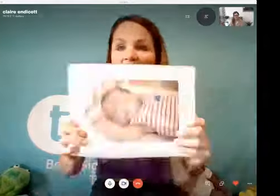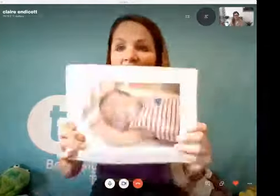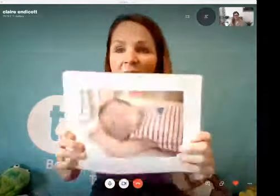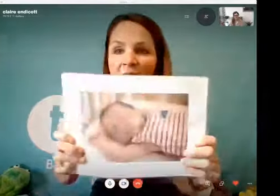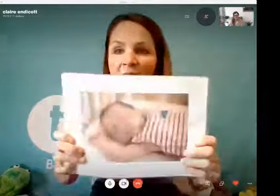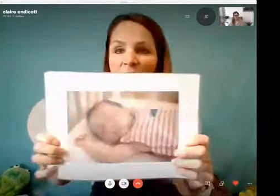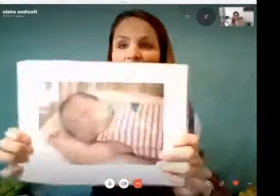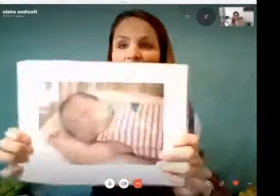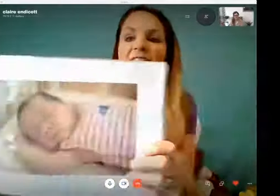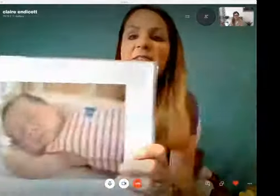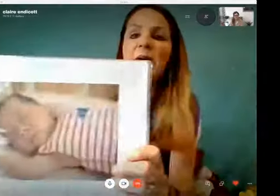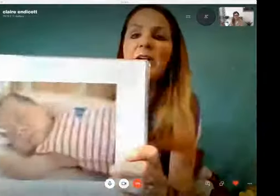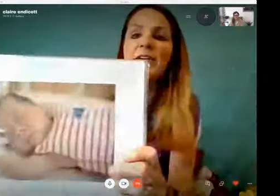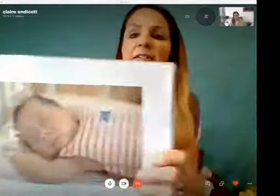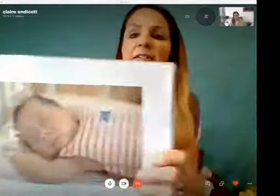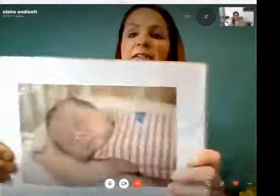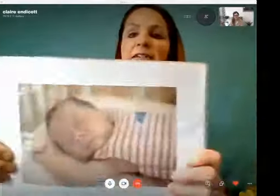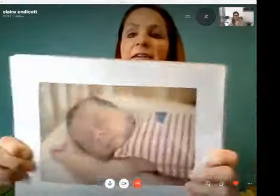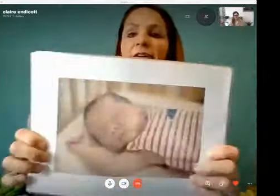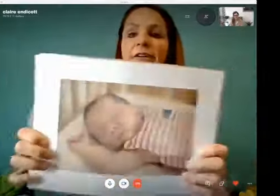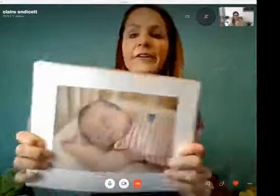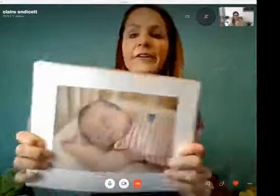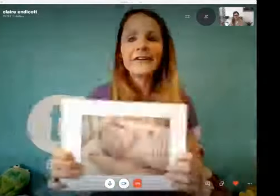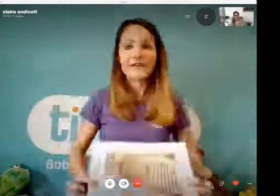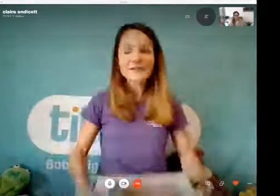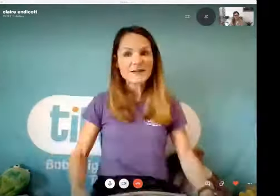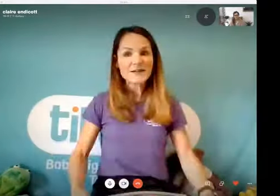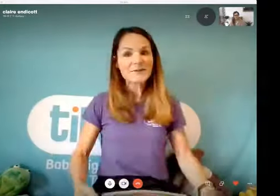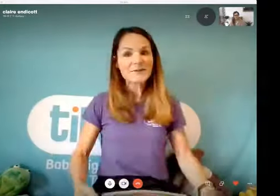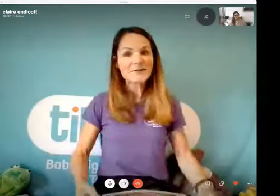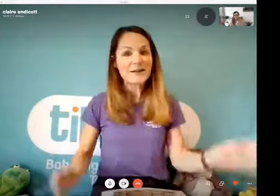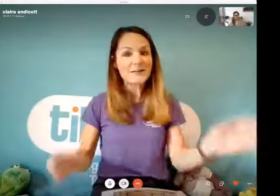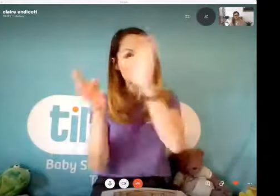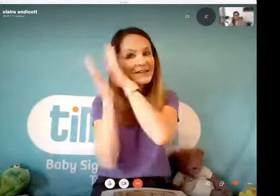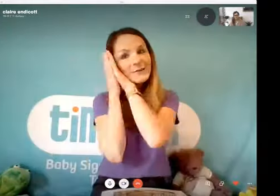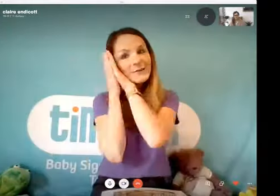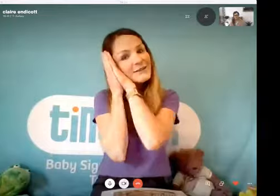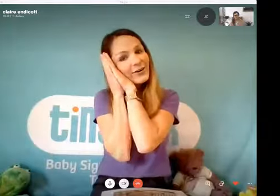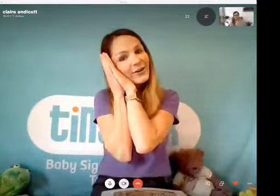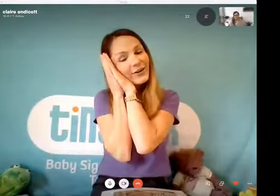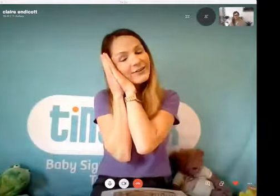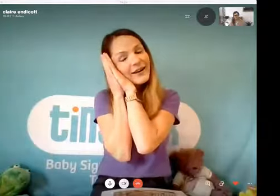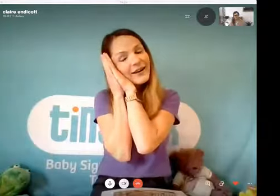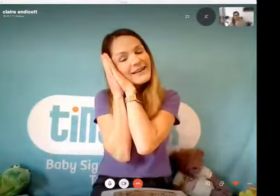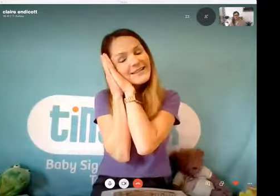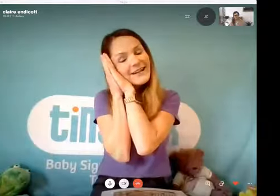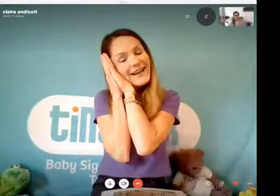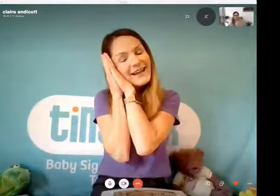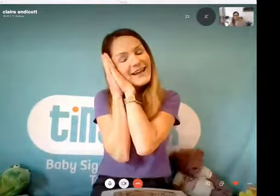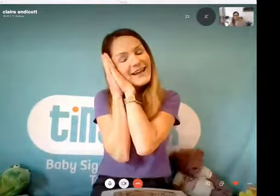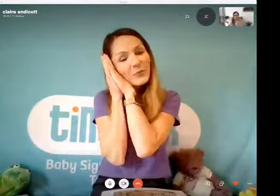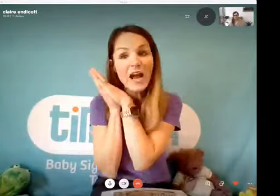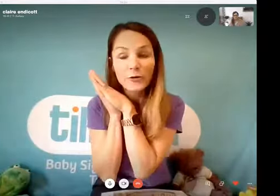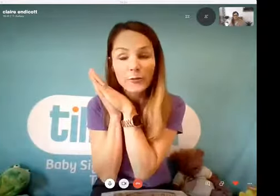And what about this one? Oh, especially with little babies, they do this a lot, and it's sleep. We hope, anyway,